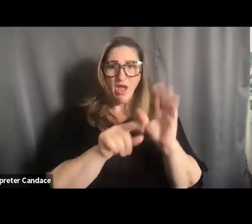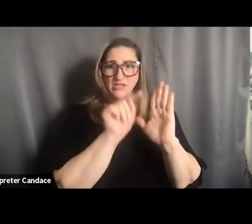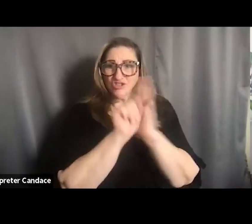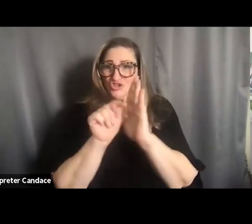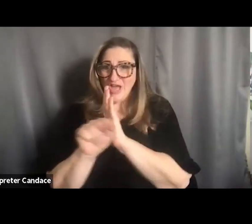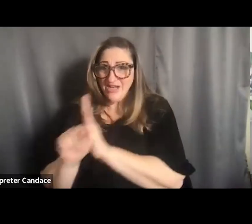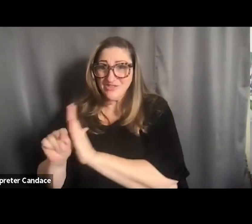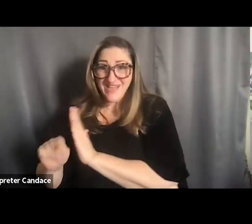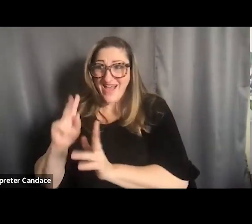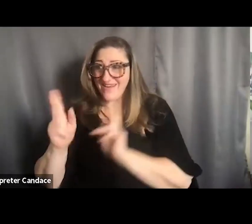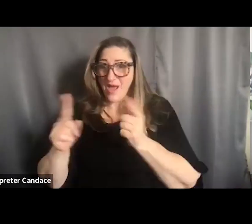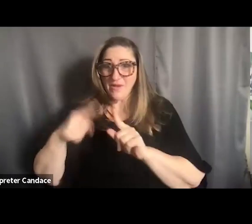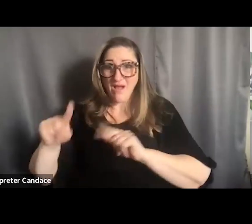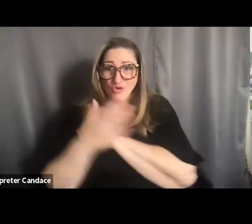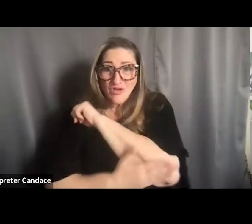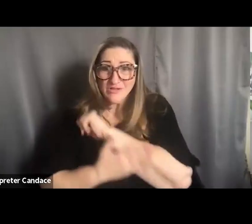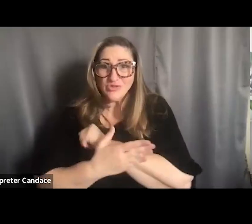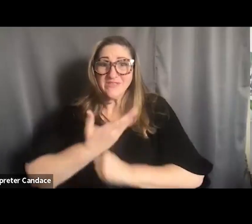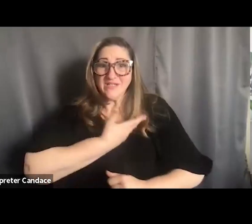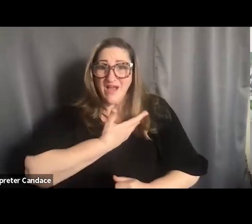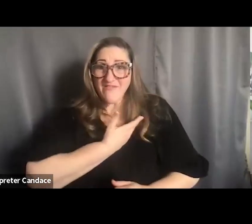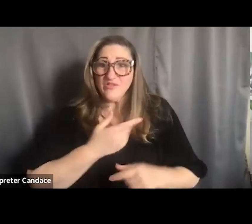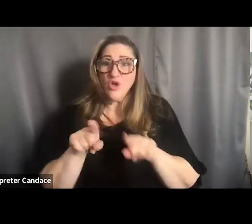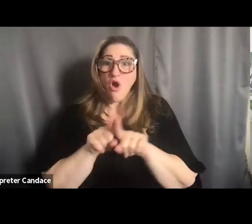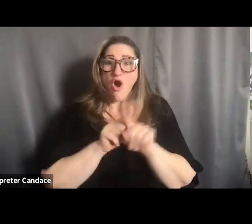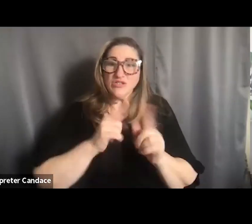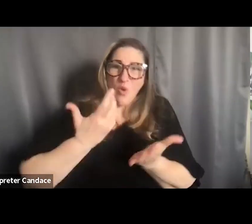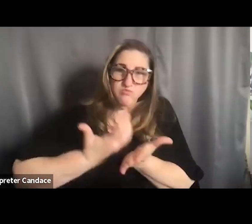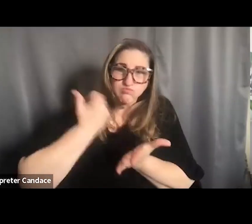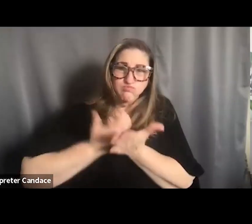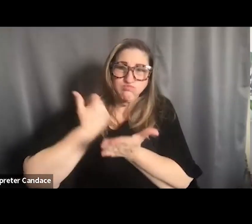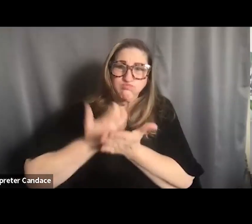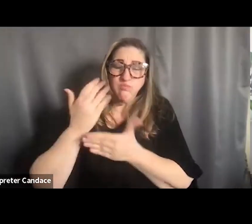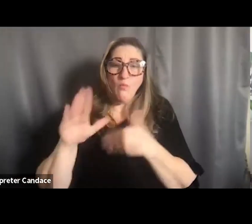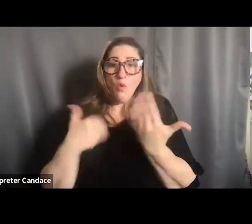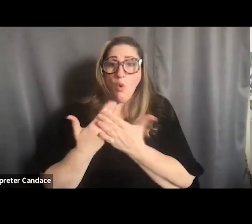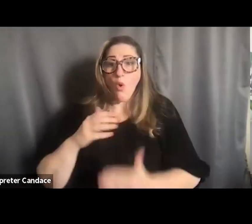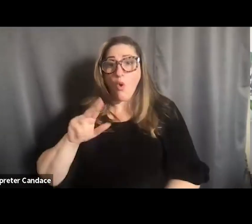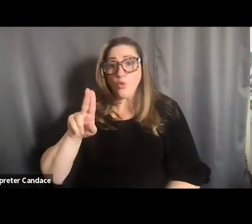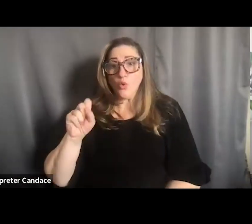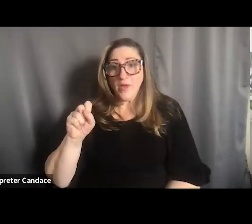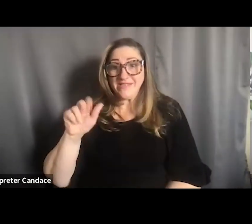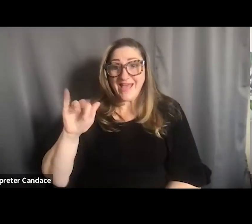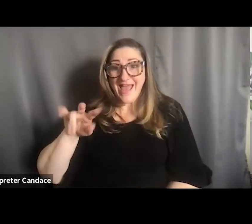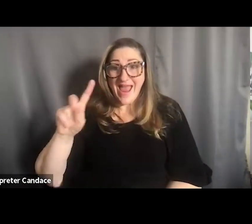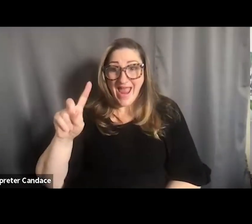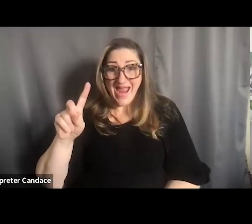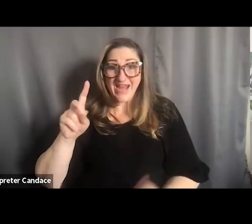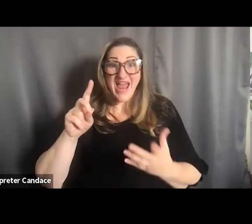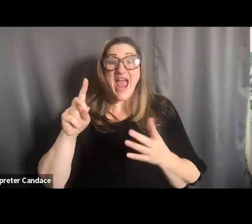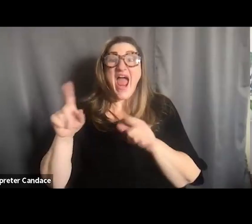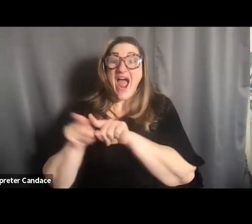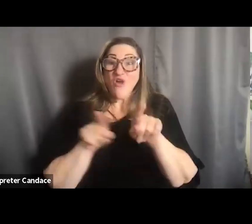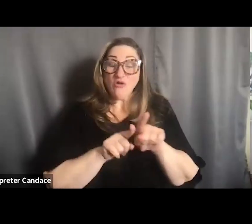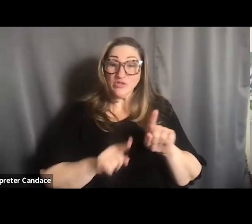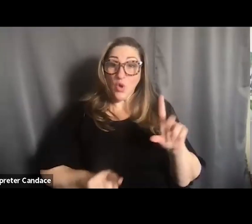through the decimation of US aid, and attacking the excellence that springs from diversity, equity, inclusion, and